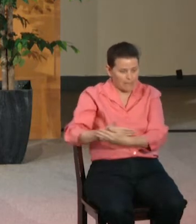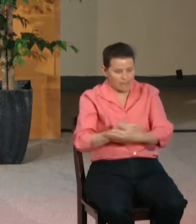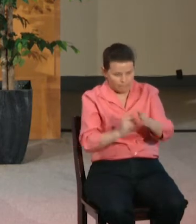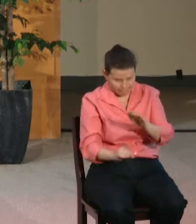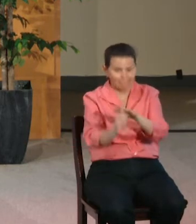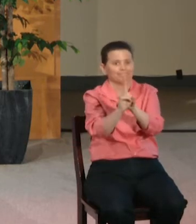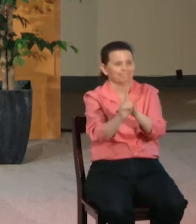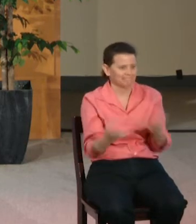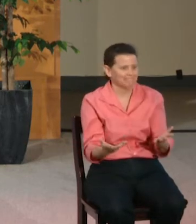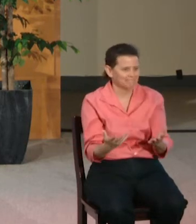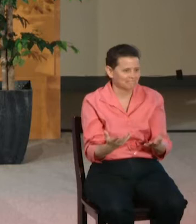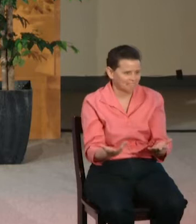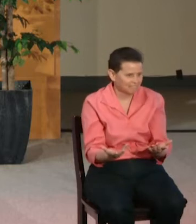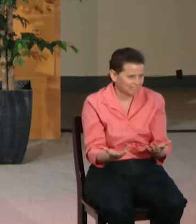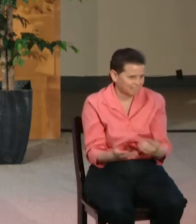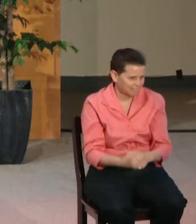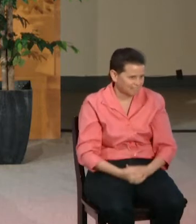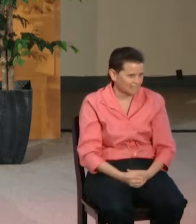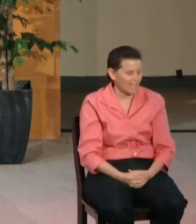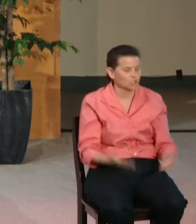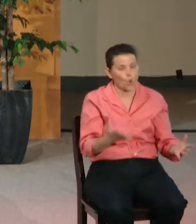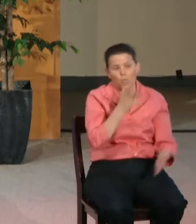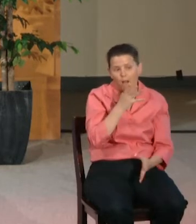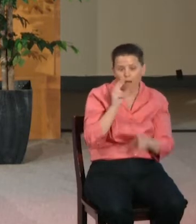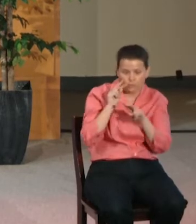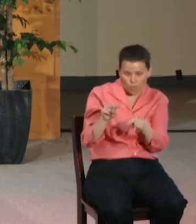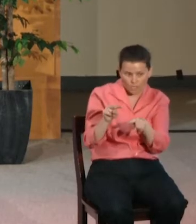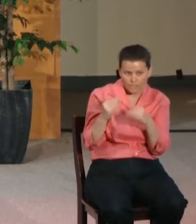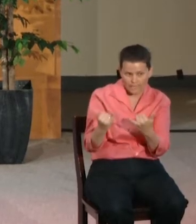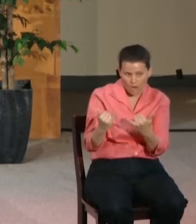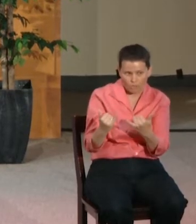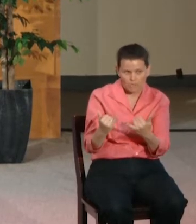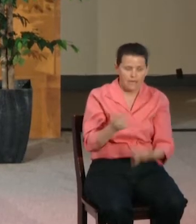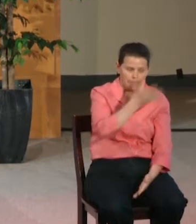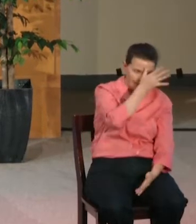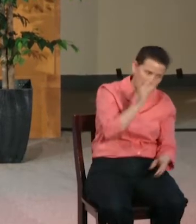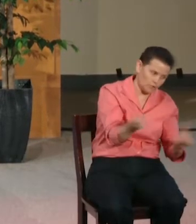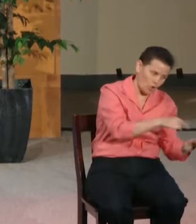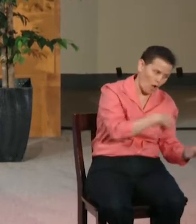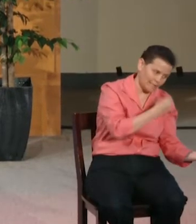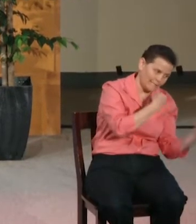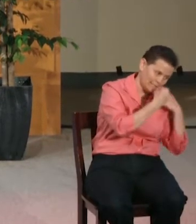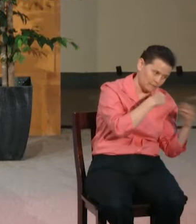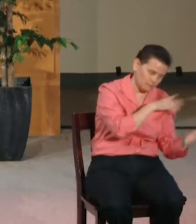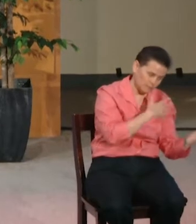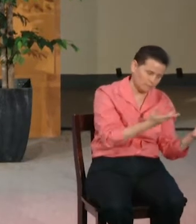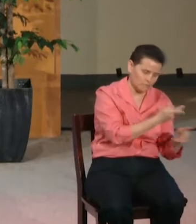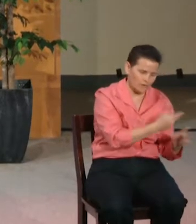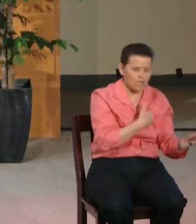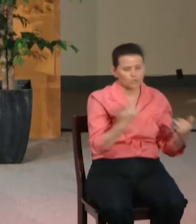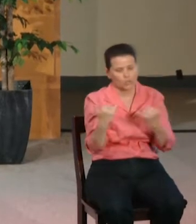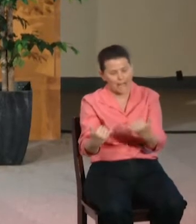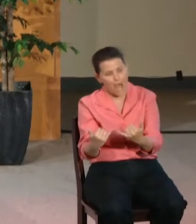gone, the chicks are hatching, the mothers are watching it while the fathers are gone replenishing. And now the chicks are